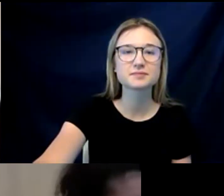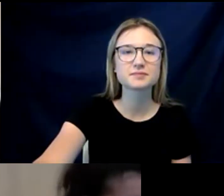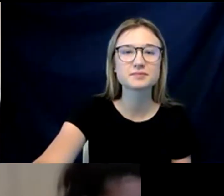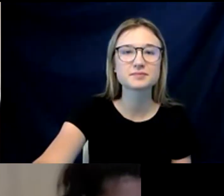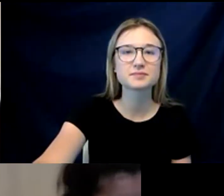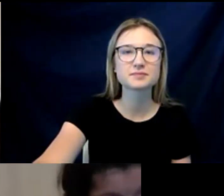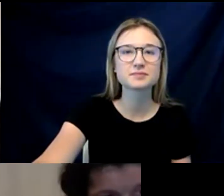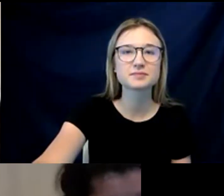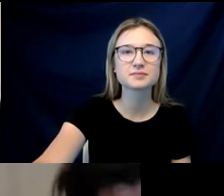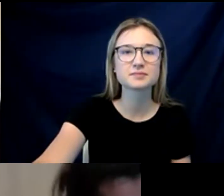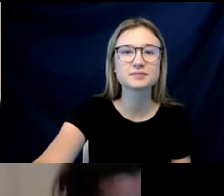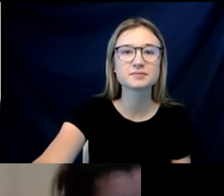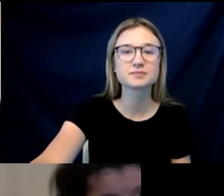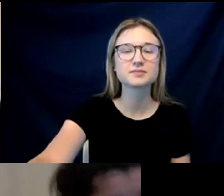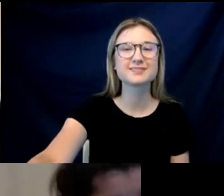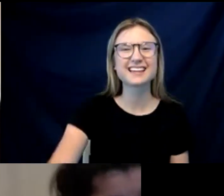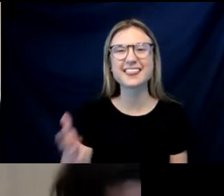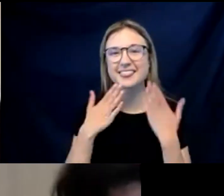Thank you.